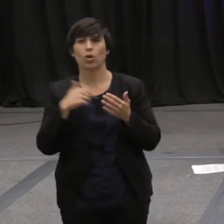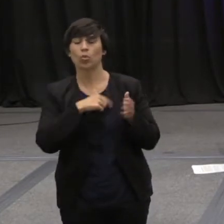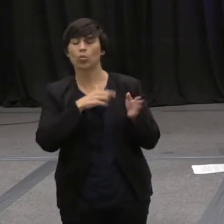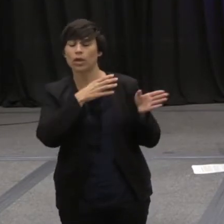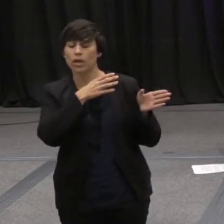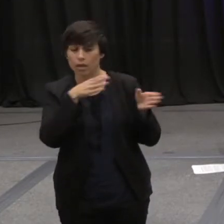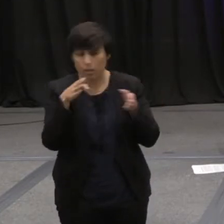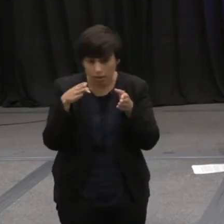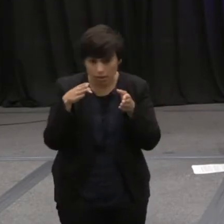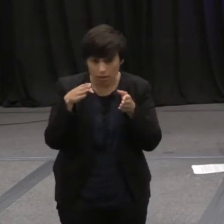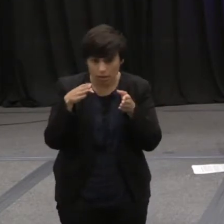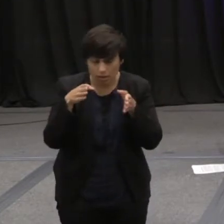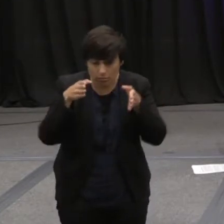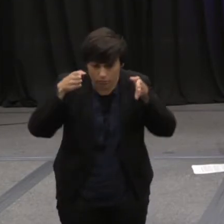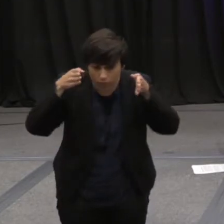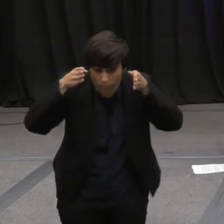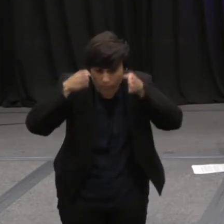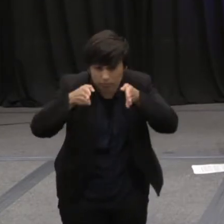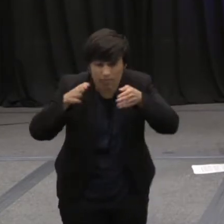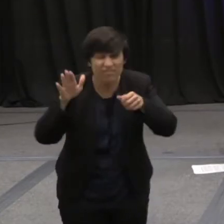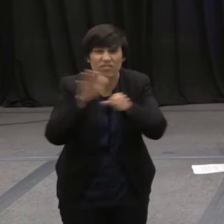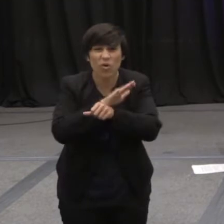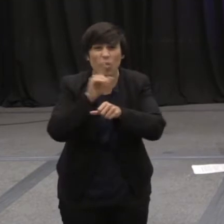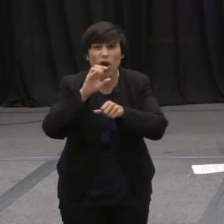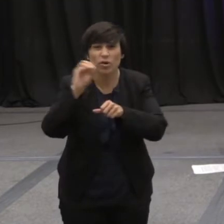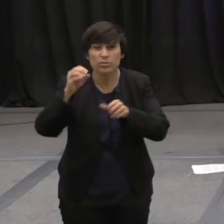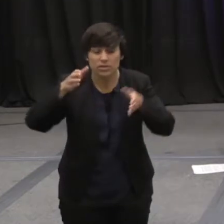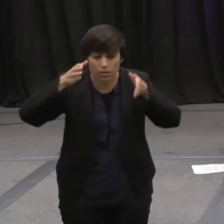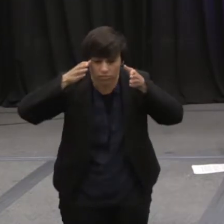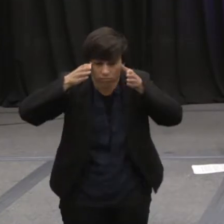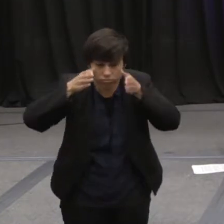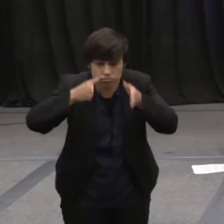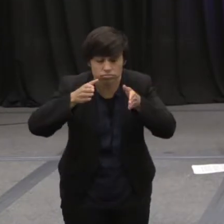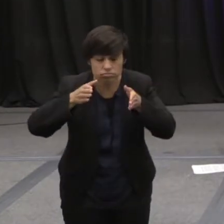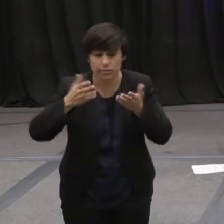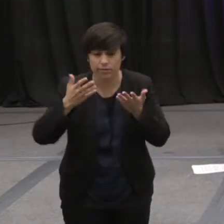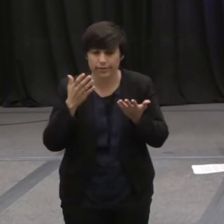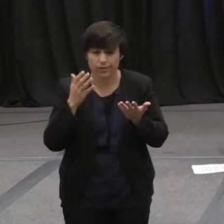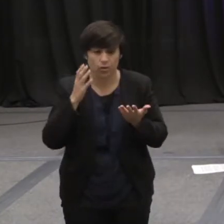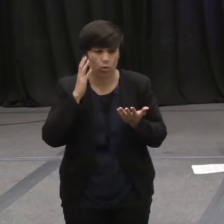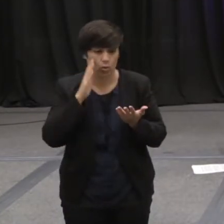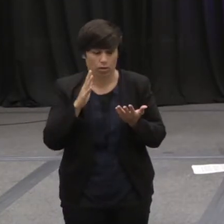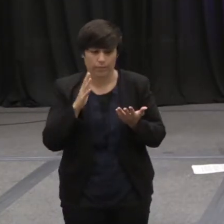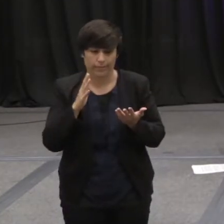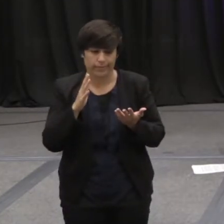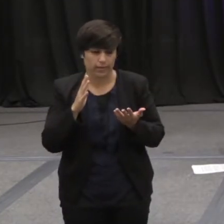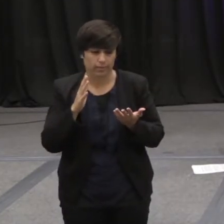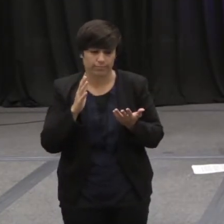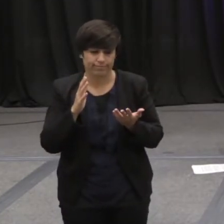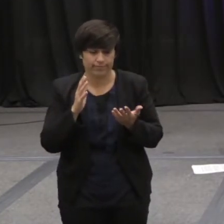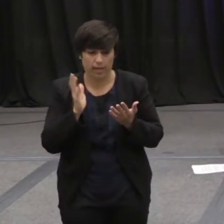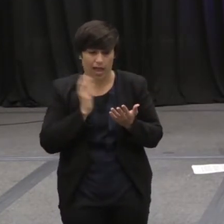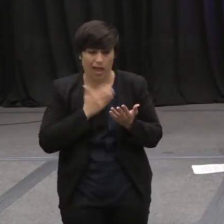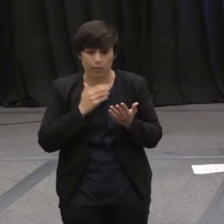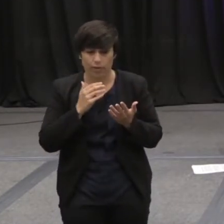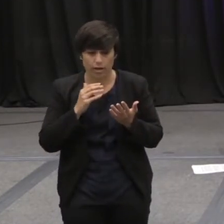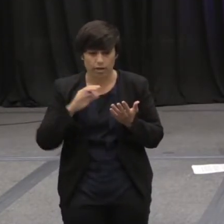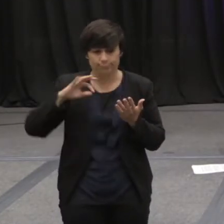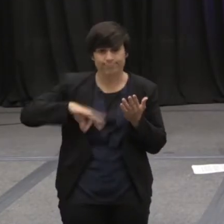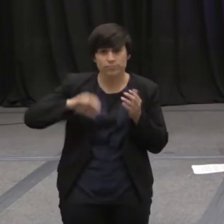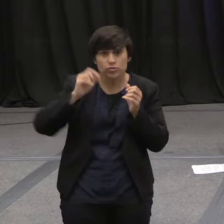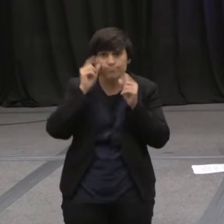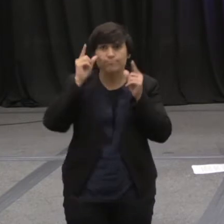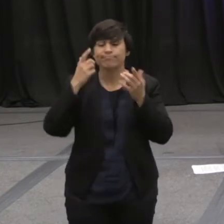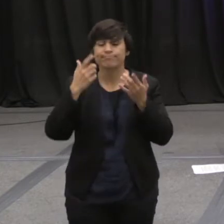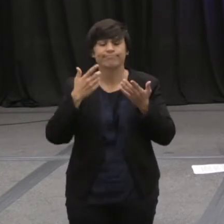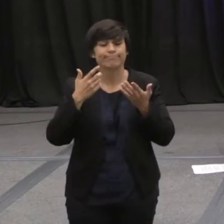enlightenment. Whatever we give our full attention to, zazen, making love, masturbating, whatever, our spirits